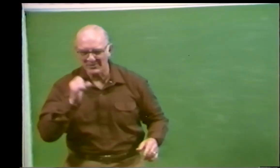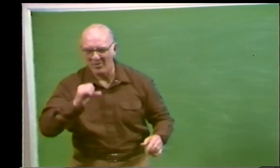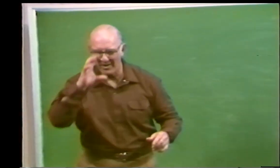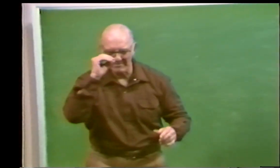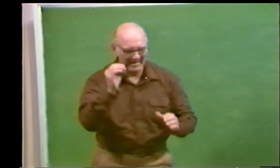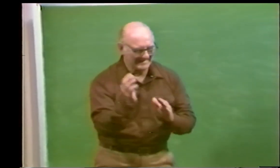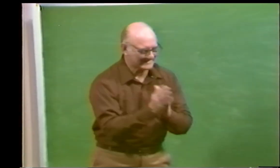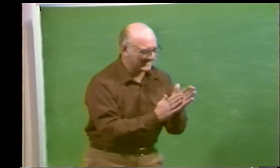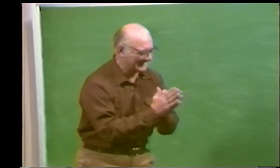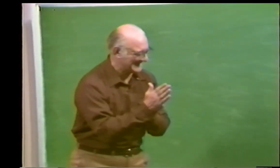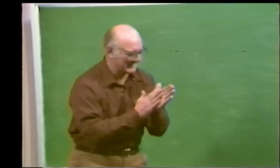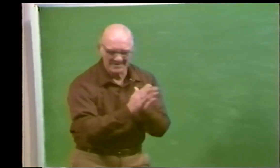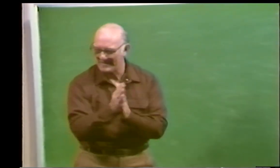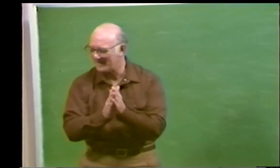Oh, man, son.